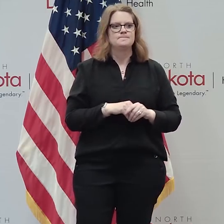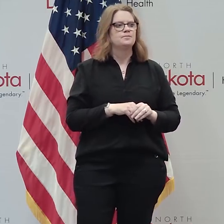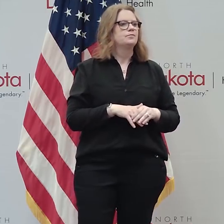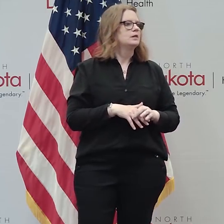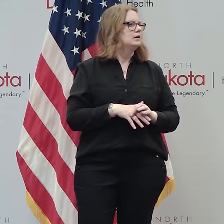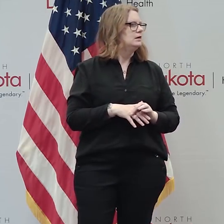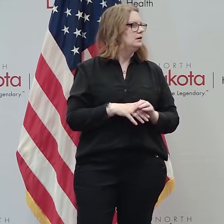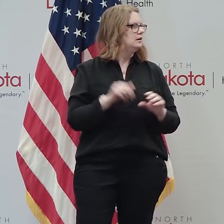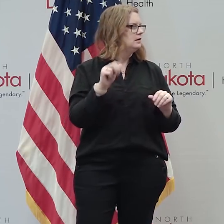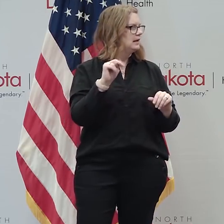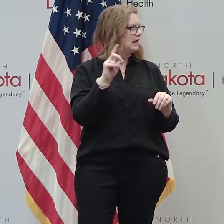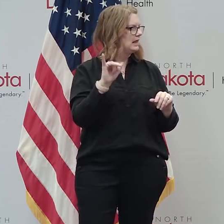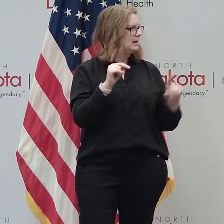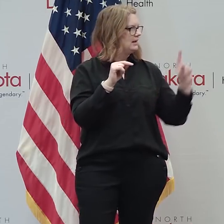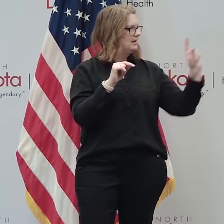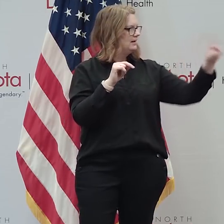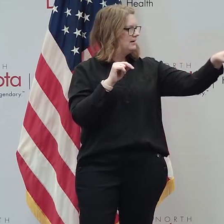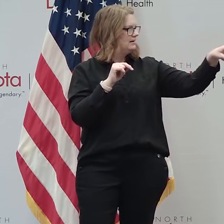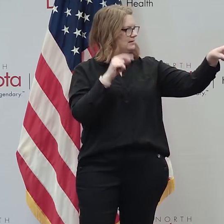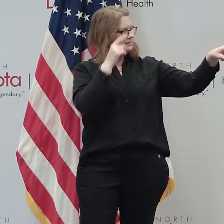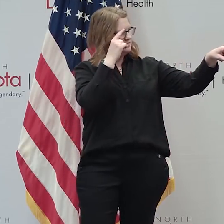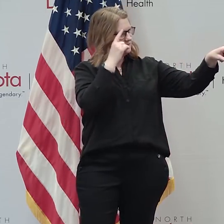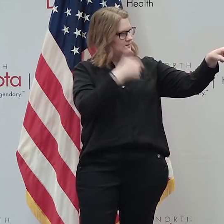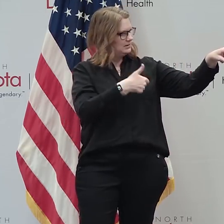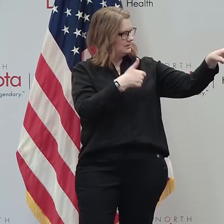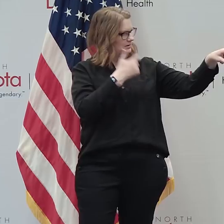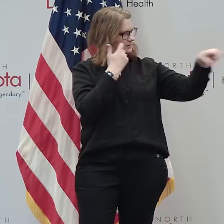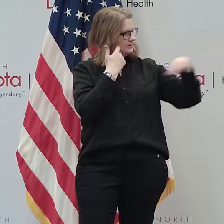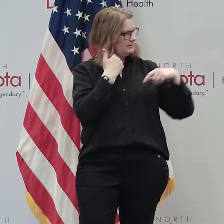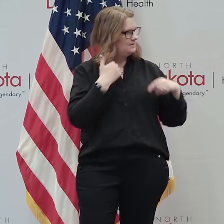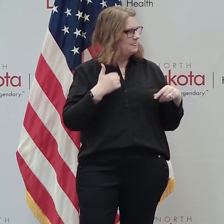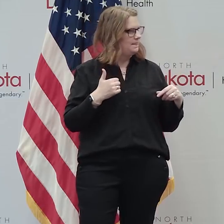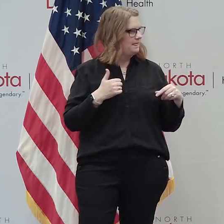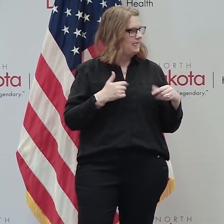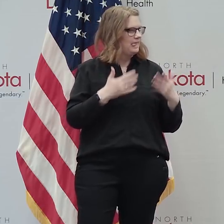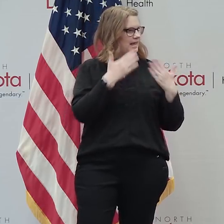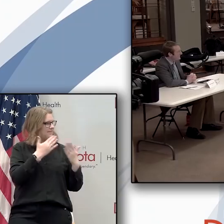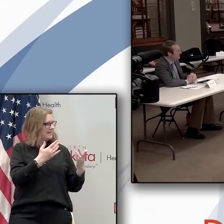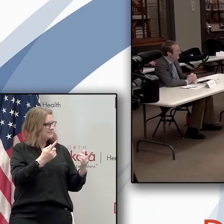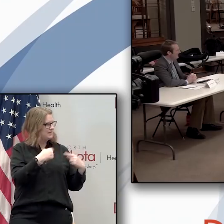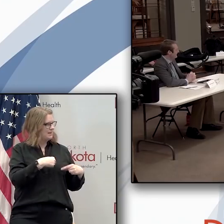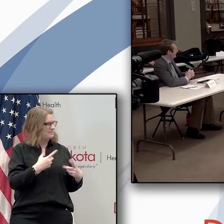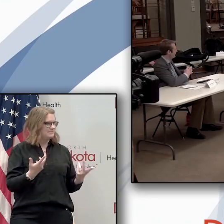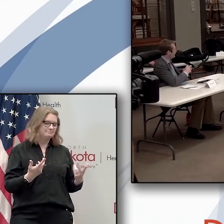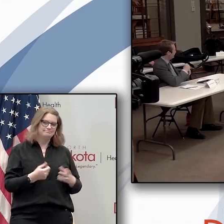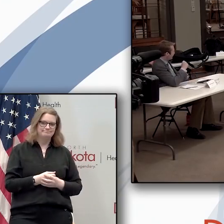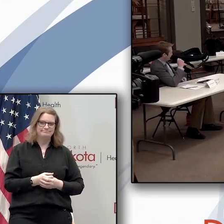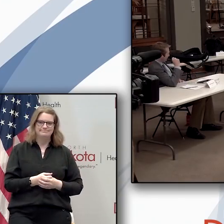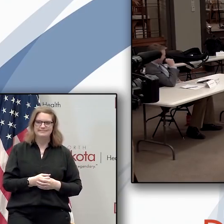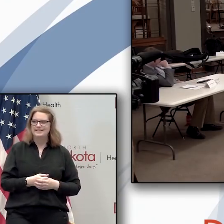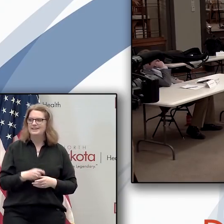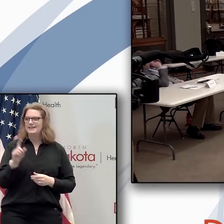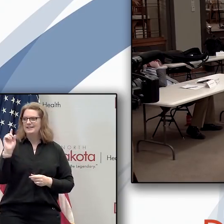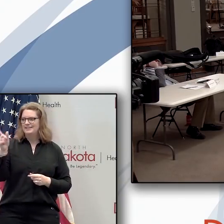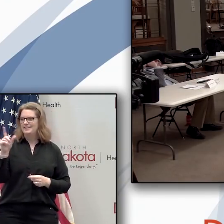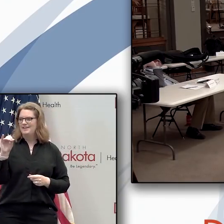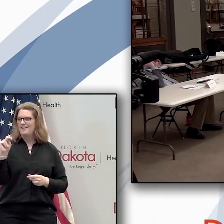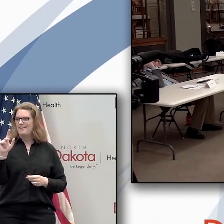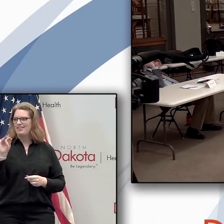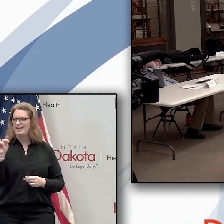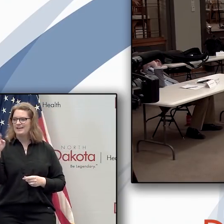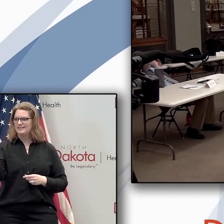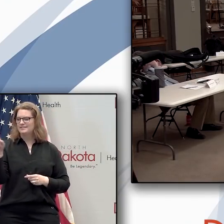Andy, I don't want to miss you over there. If you're out of line of sight, you're all good? Okay, thanks for coming. Okay, we're going back